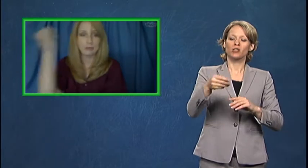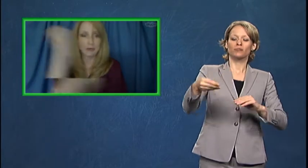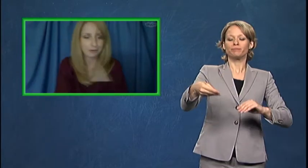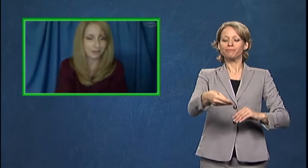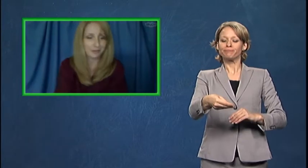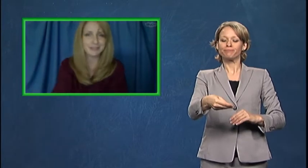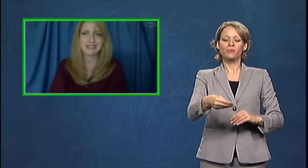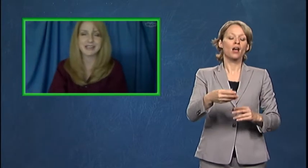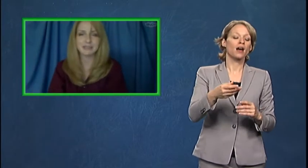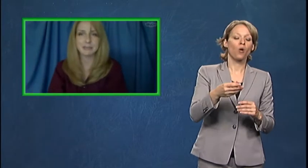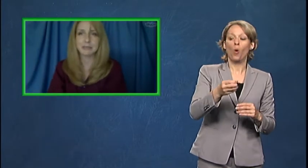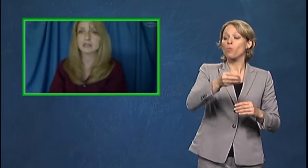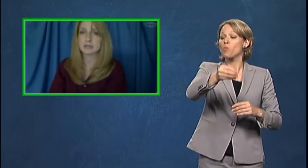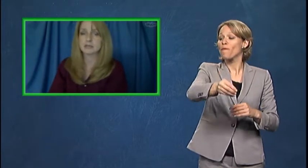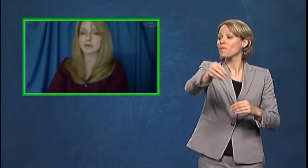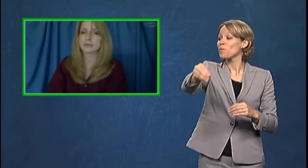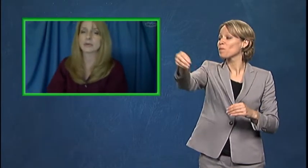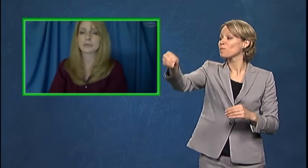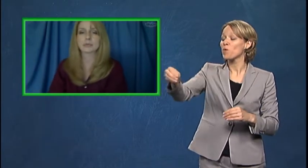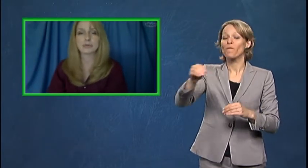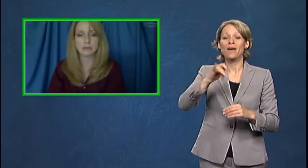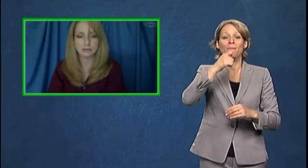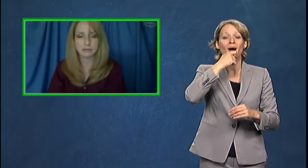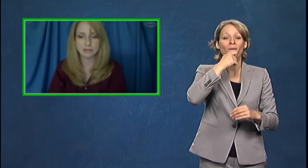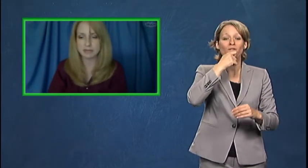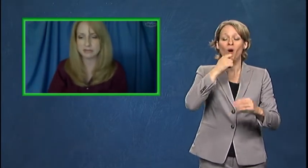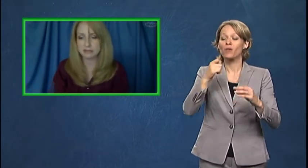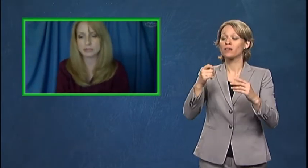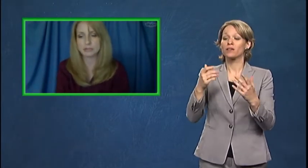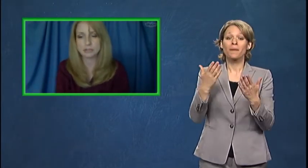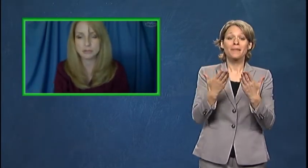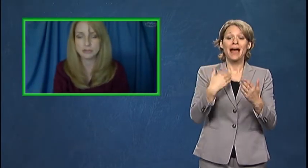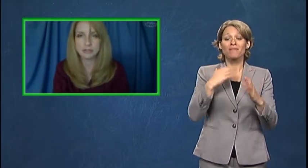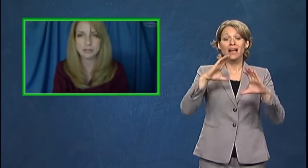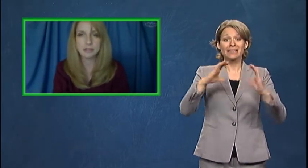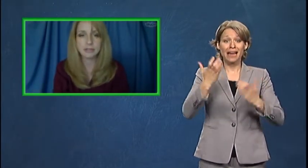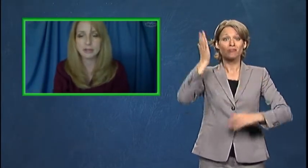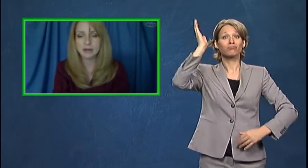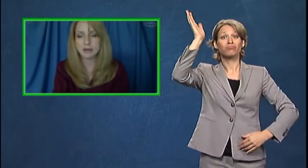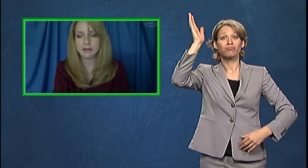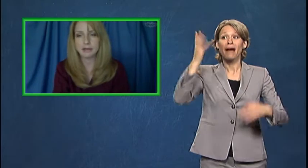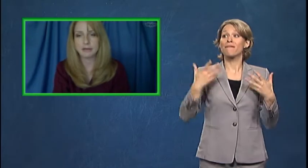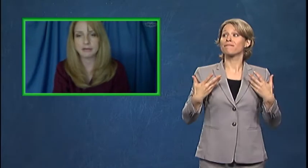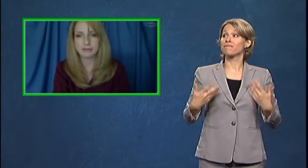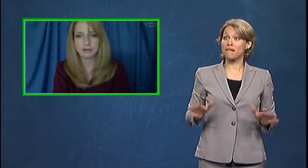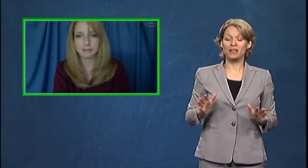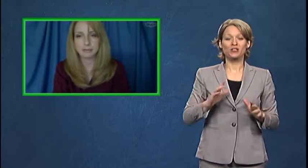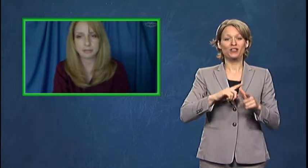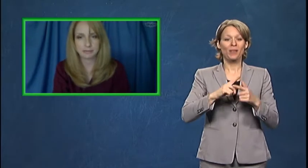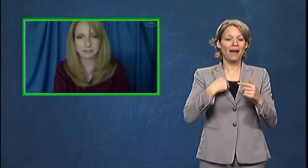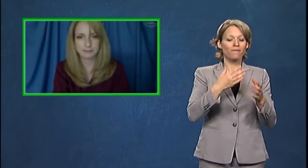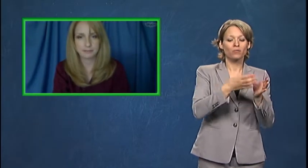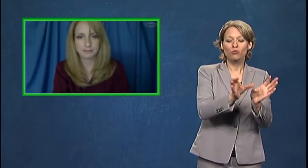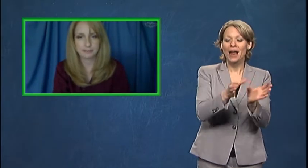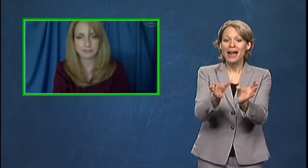moved the microphone and sat it in the middle of the small group. So those are really beneficial too in the higher ed